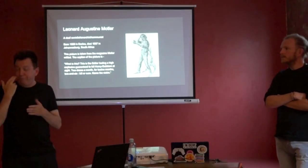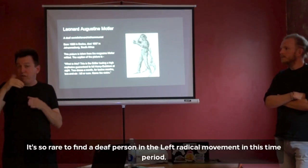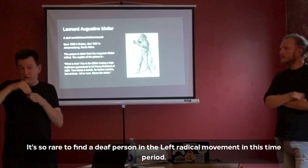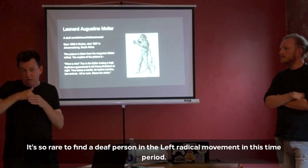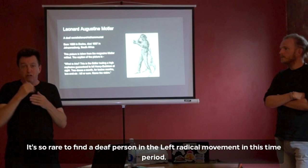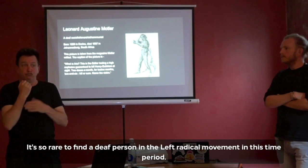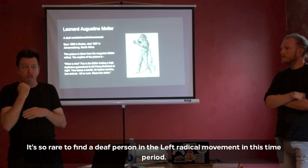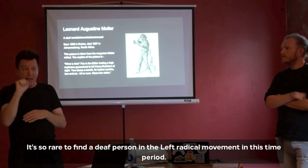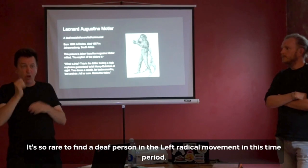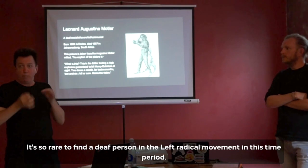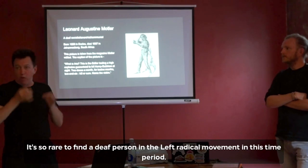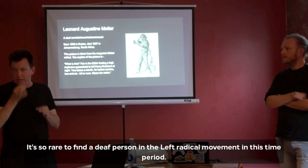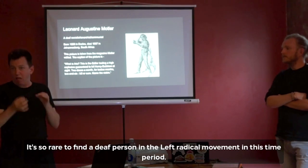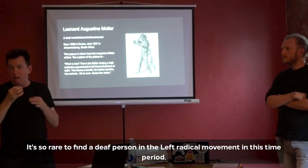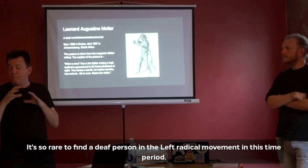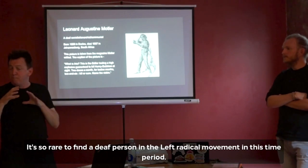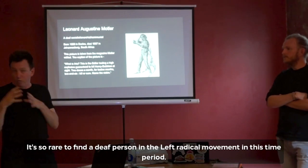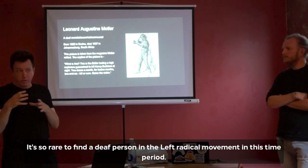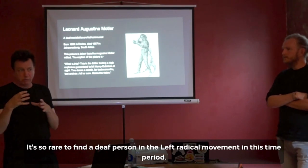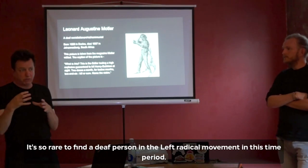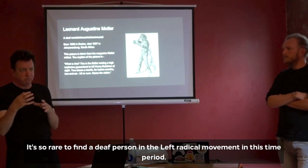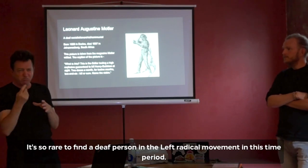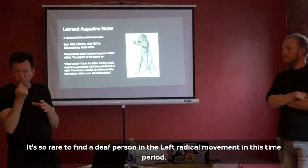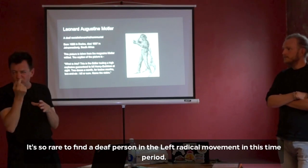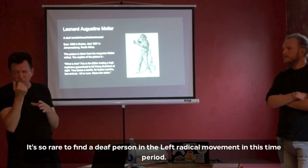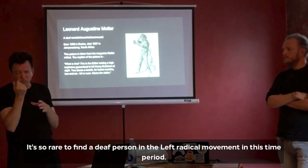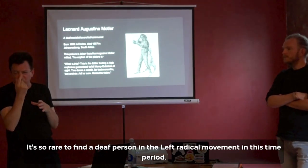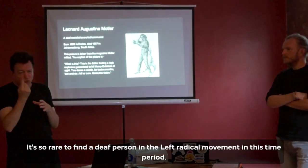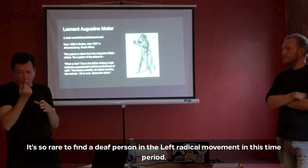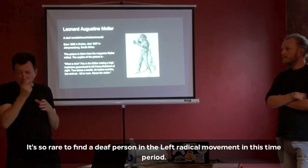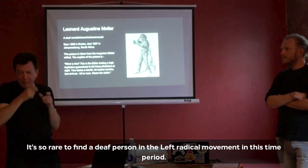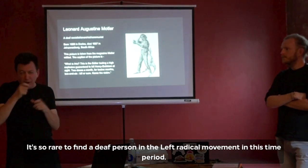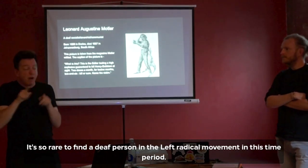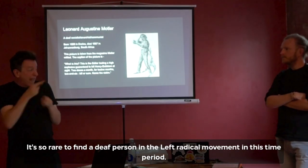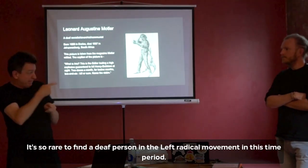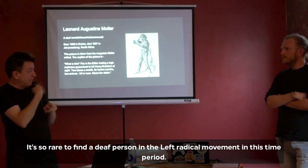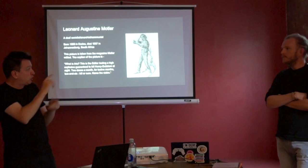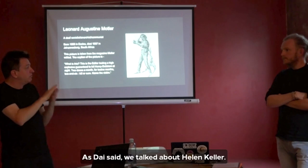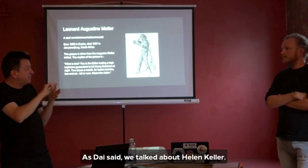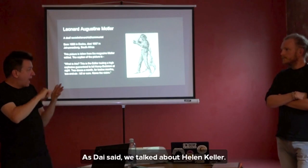it's so rare to find a deaf person in the left radical movement in this time period. You know, as Di